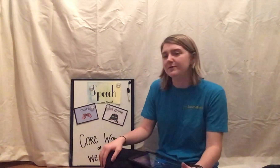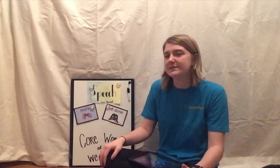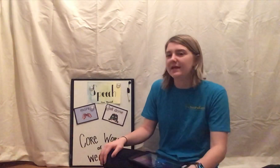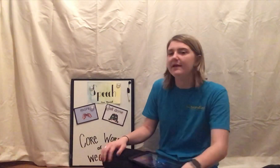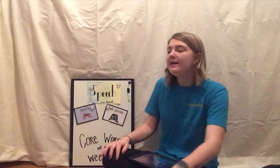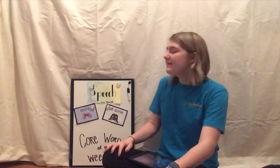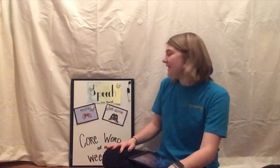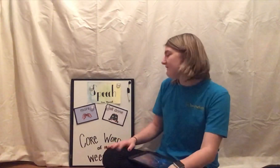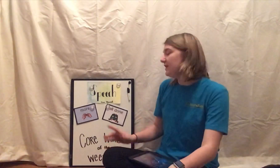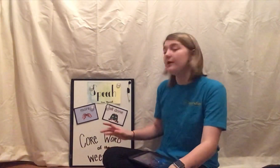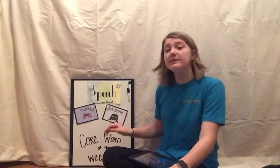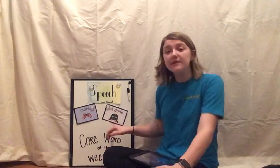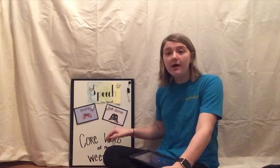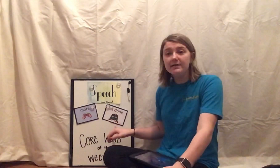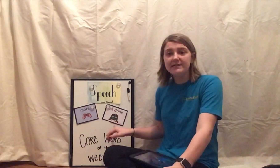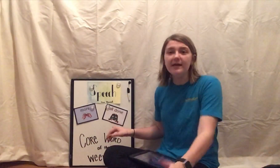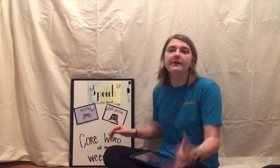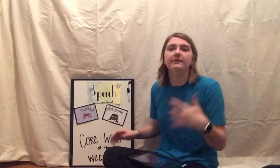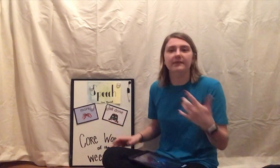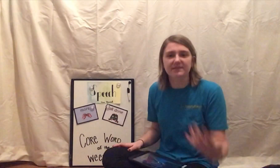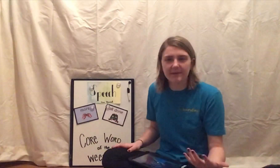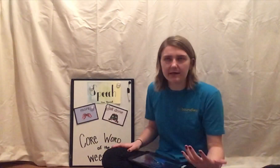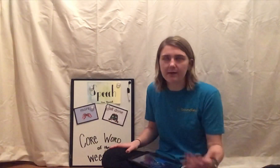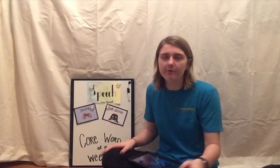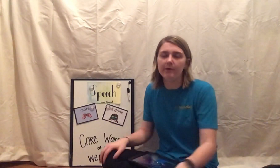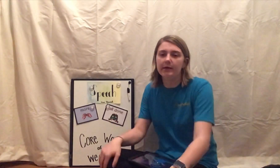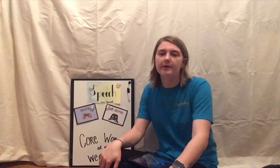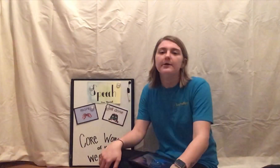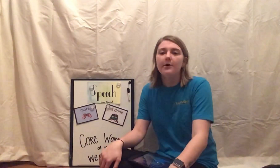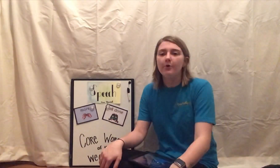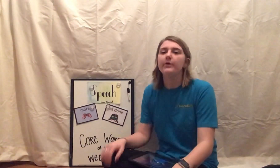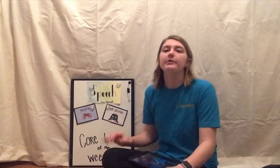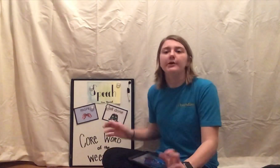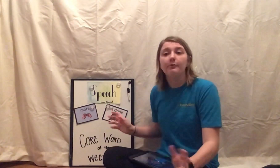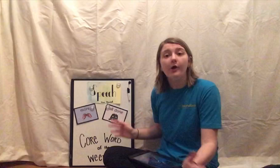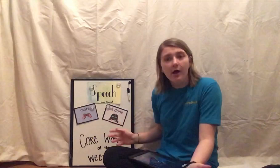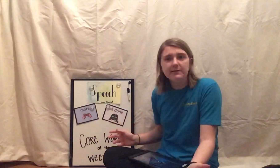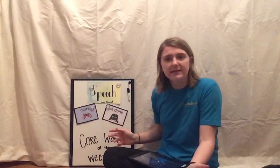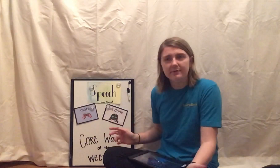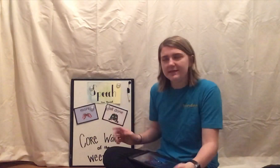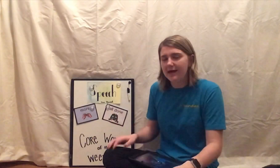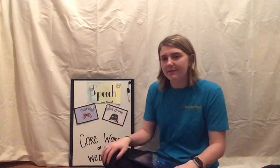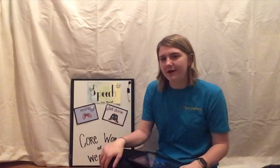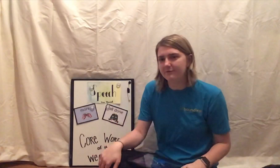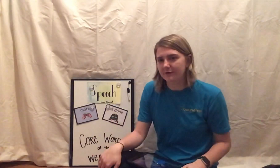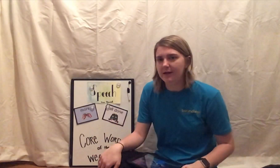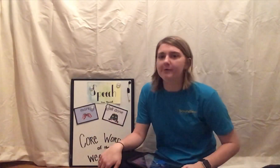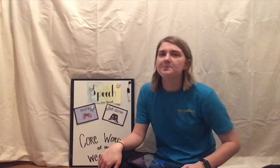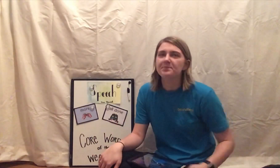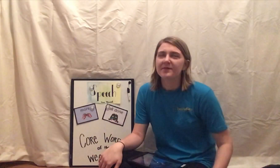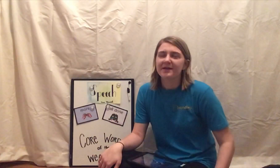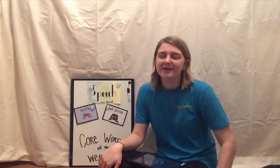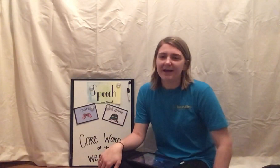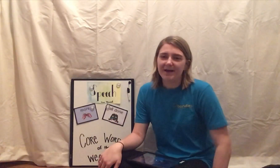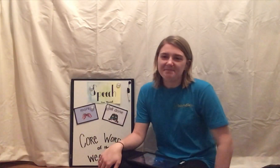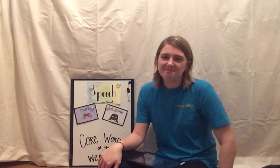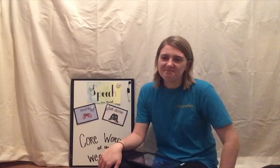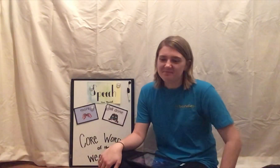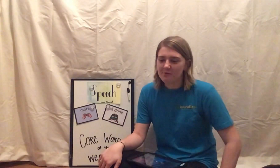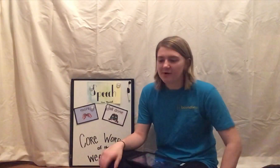say, that video is all done, let's pick another one. Or, you know, we're all done with the iPad for now. Or if